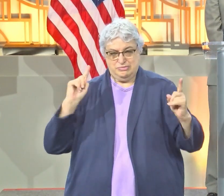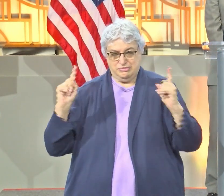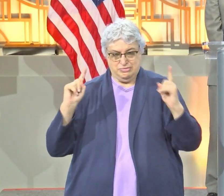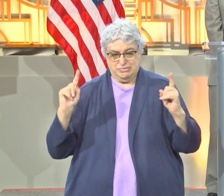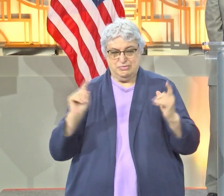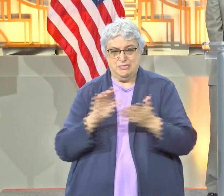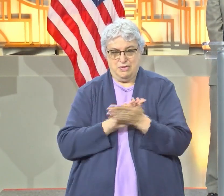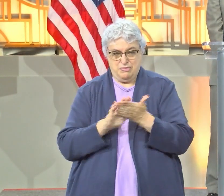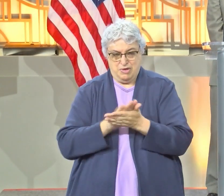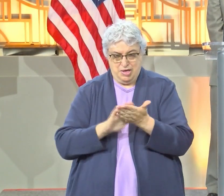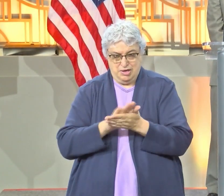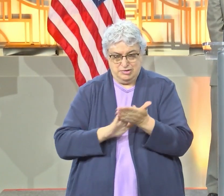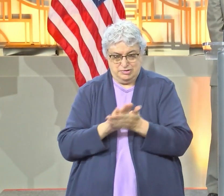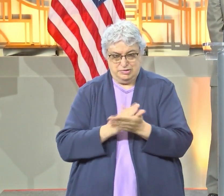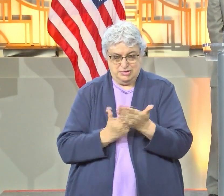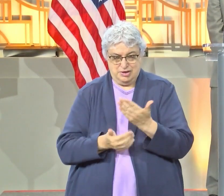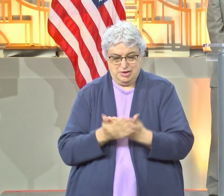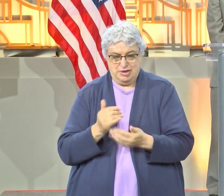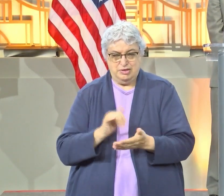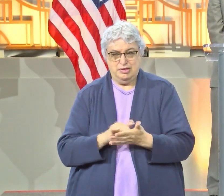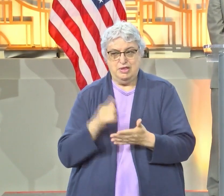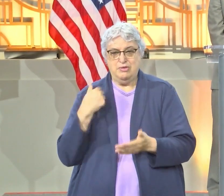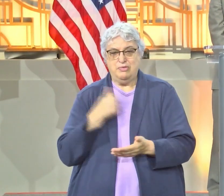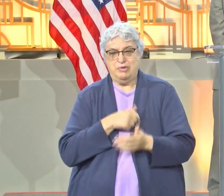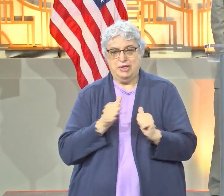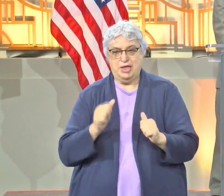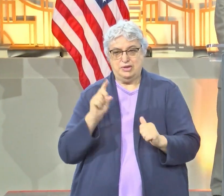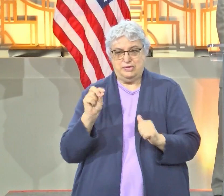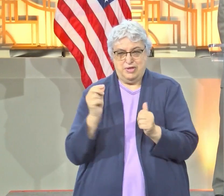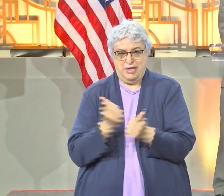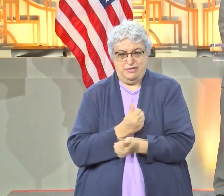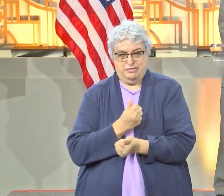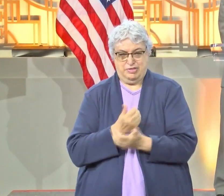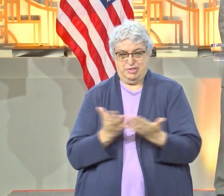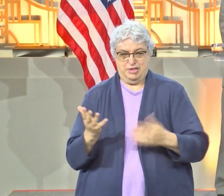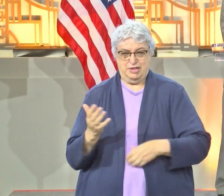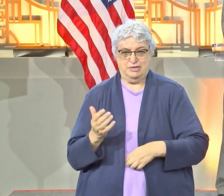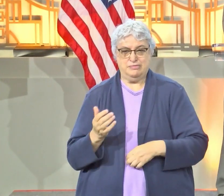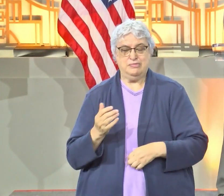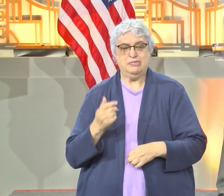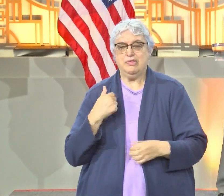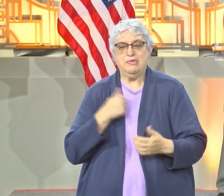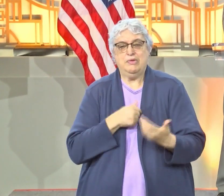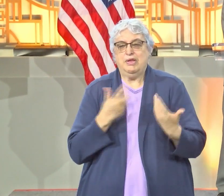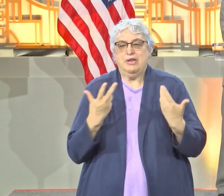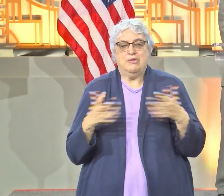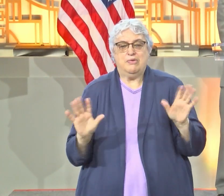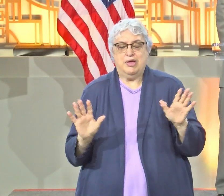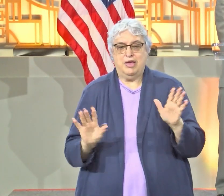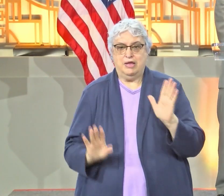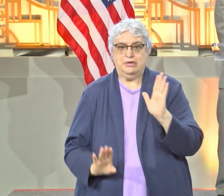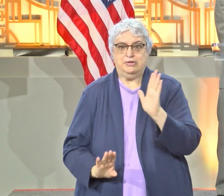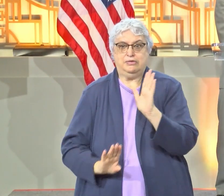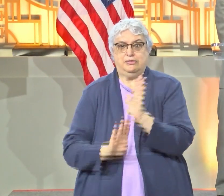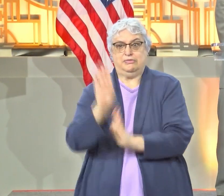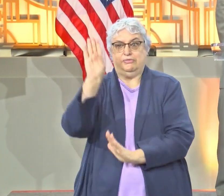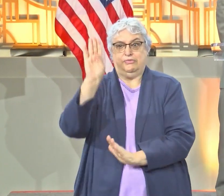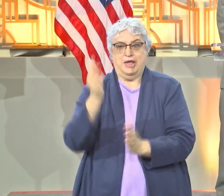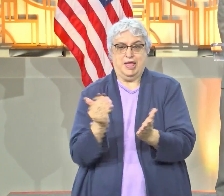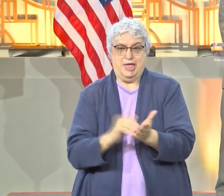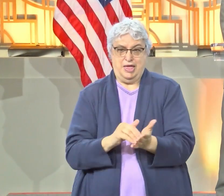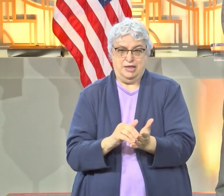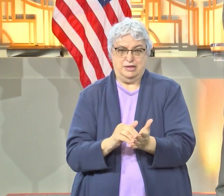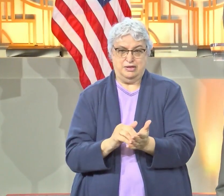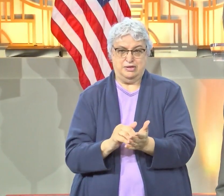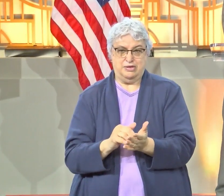proper hygiene, and let's do everything that we can not to have a resurge of this virus that